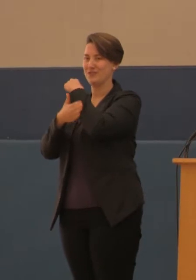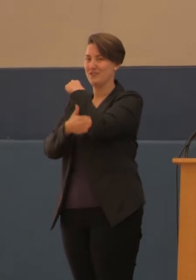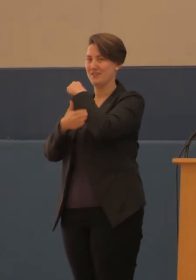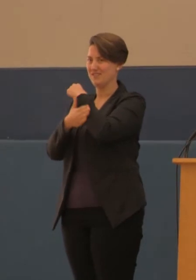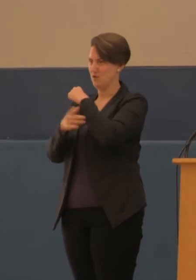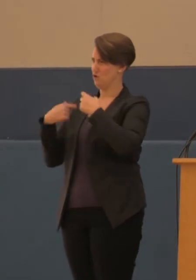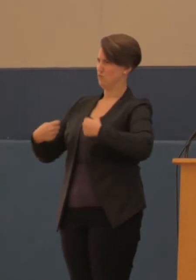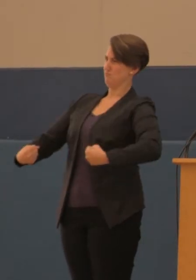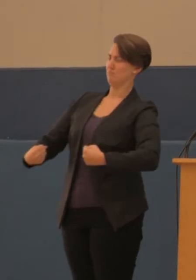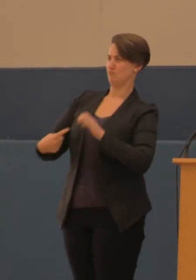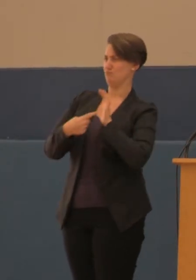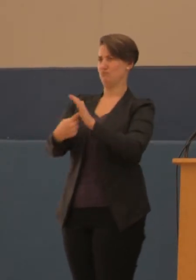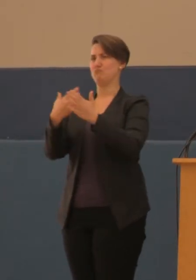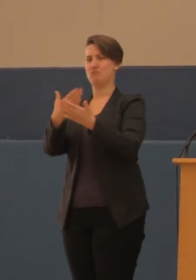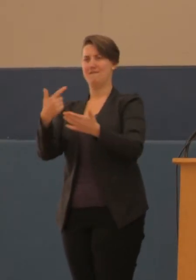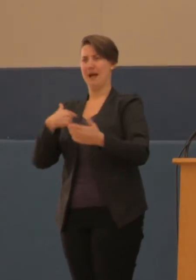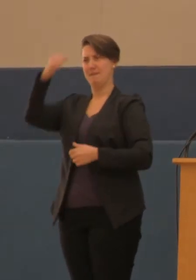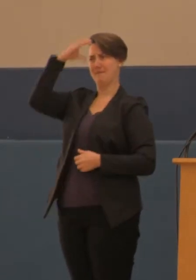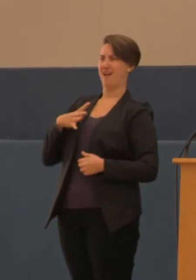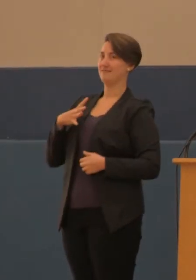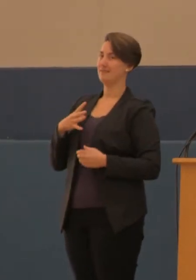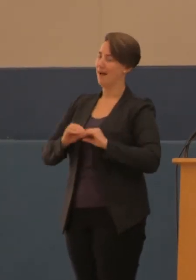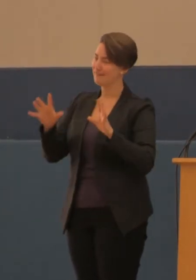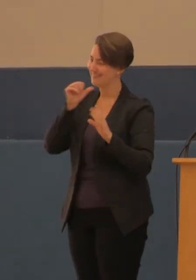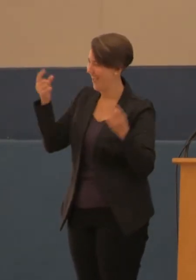ourselves manly man. Obviously a difficult.